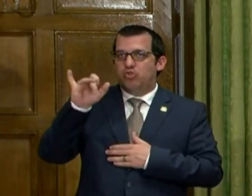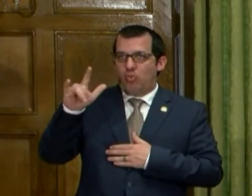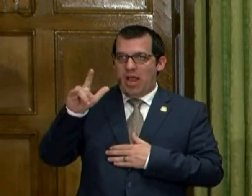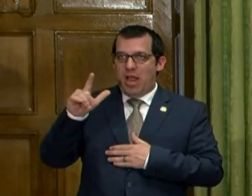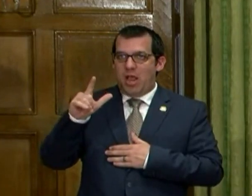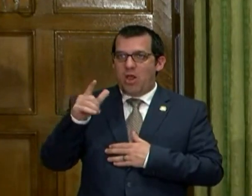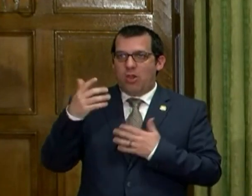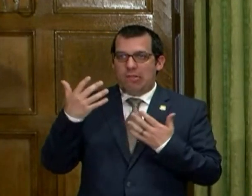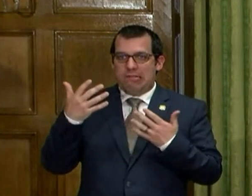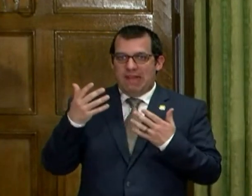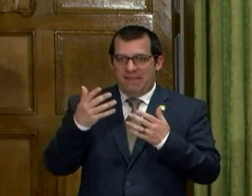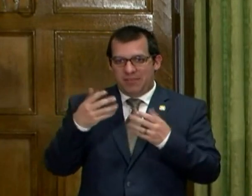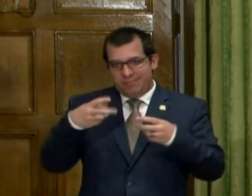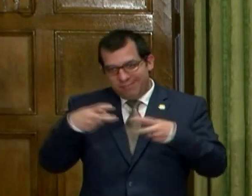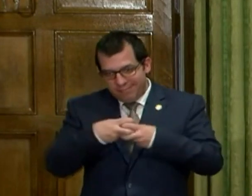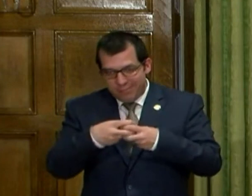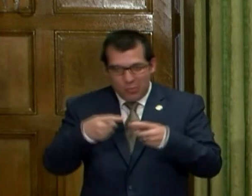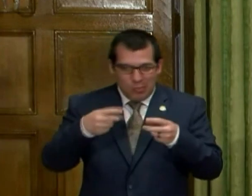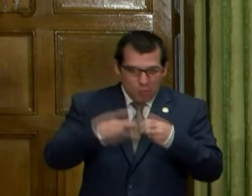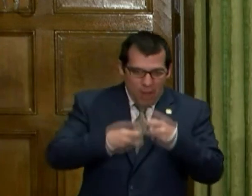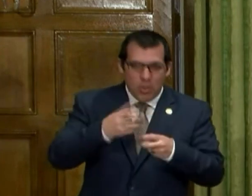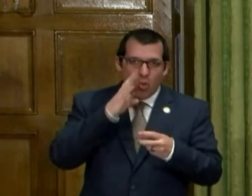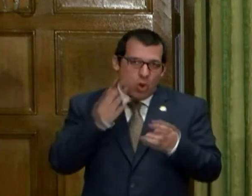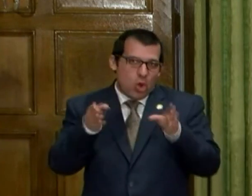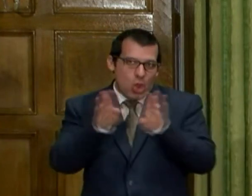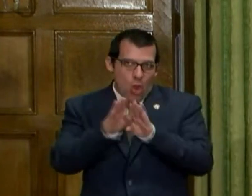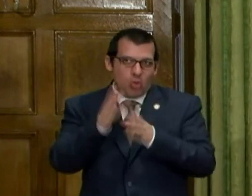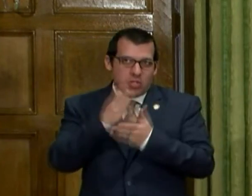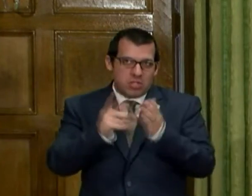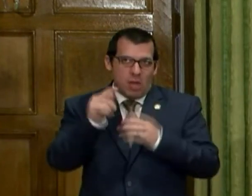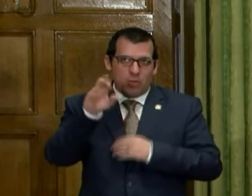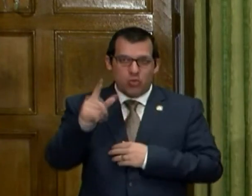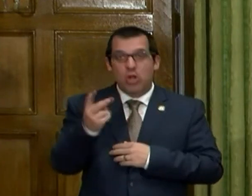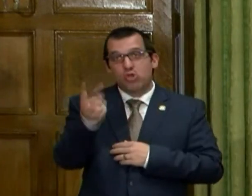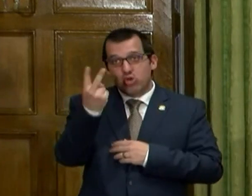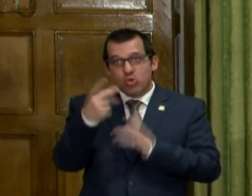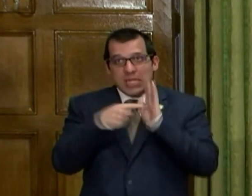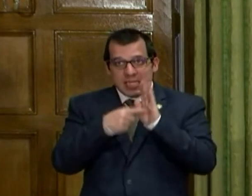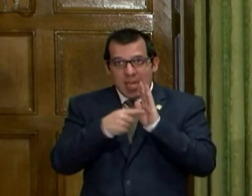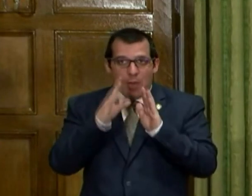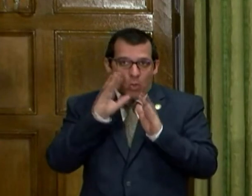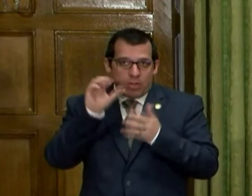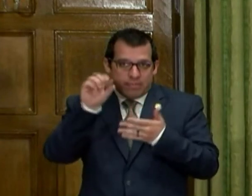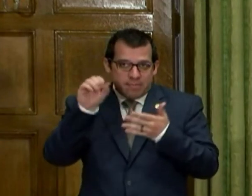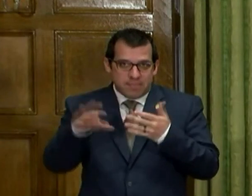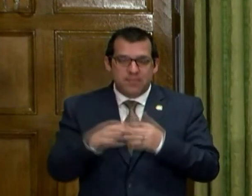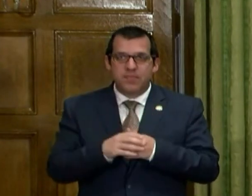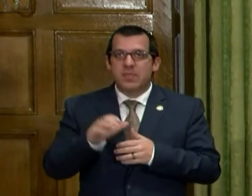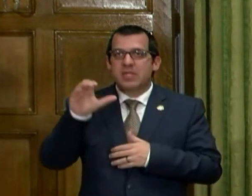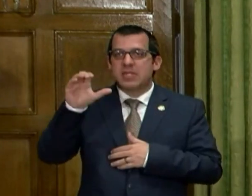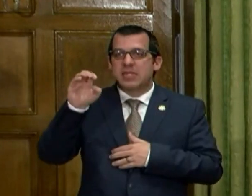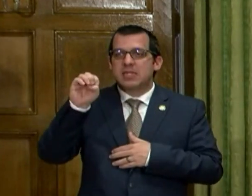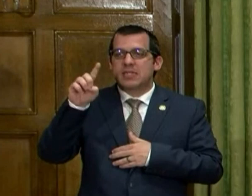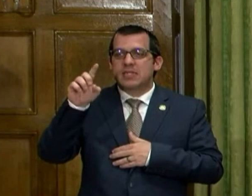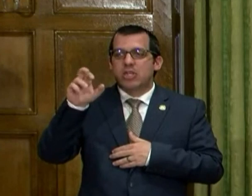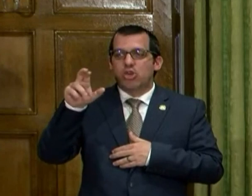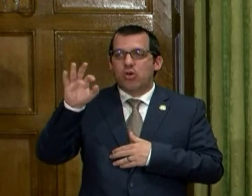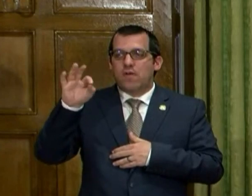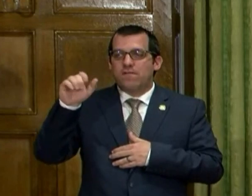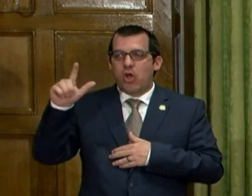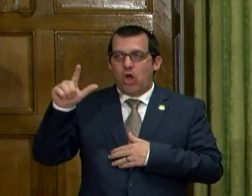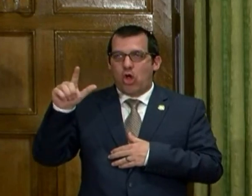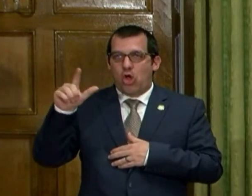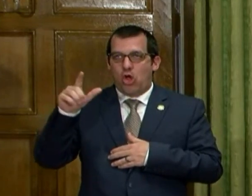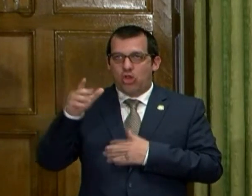particularly problematic. Two examples that I can share with you today: Cedar Falls Trail at